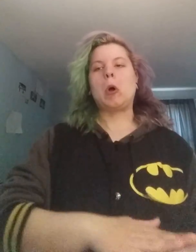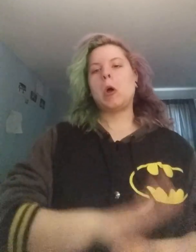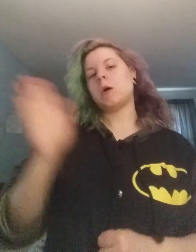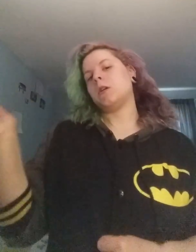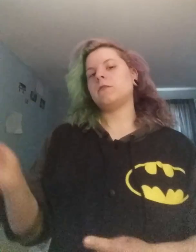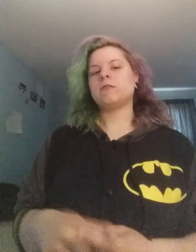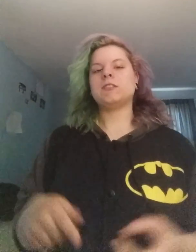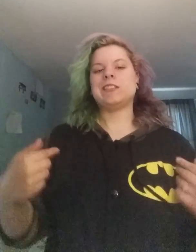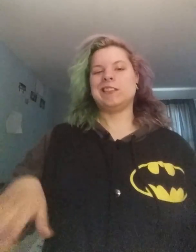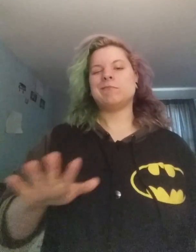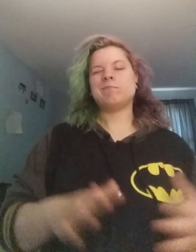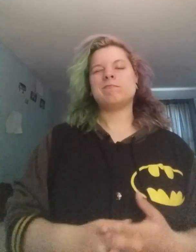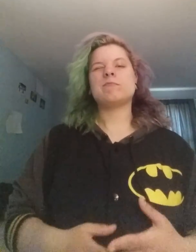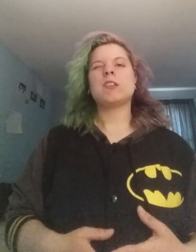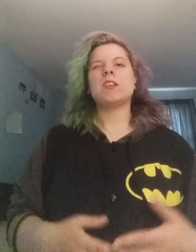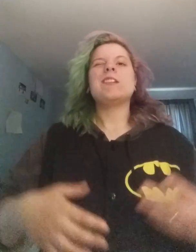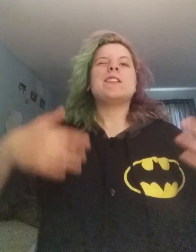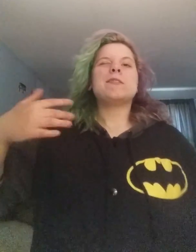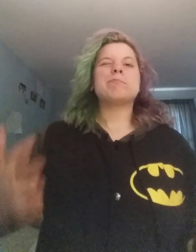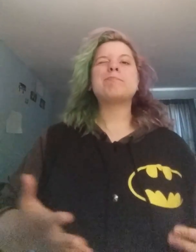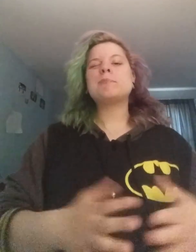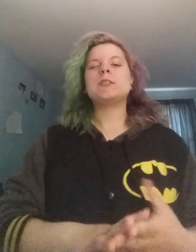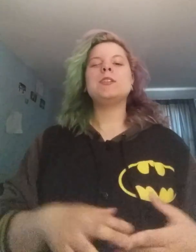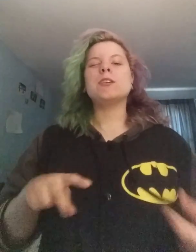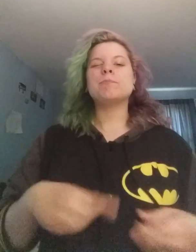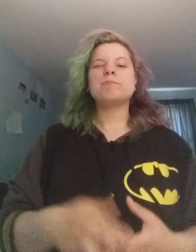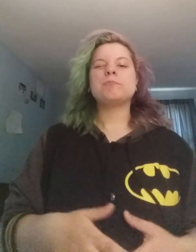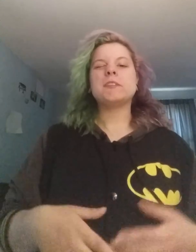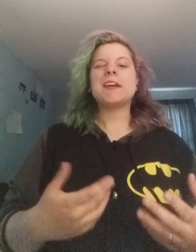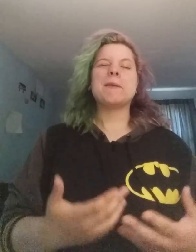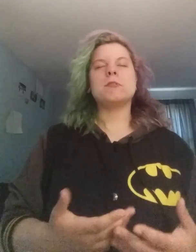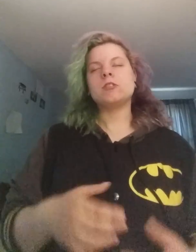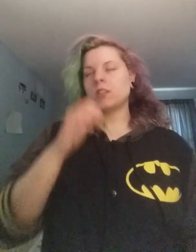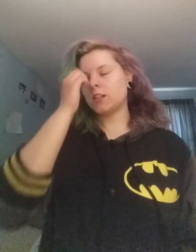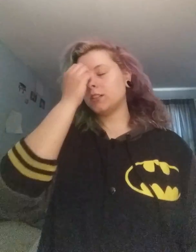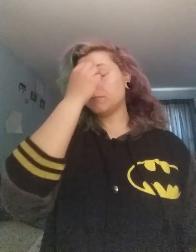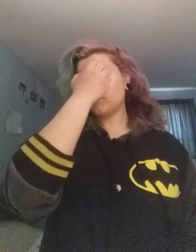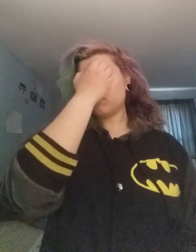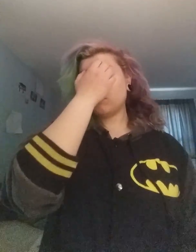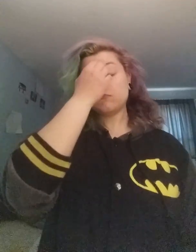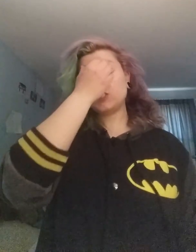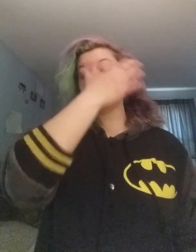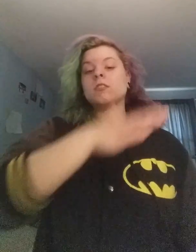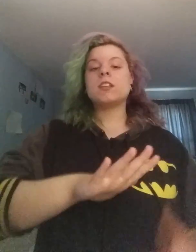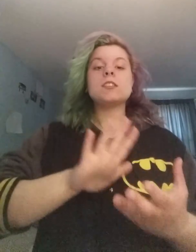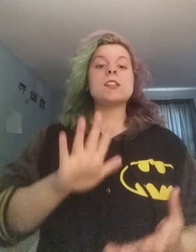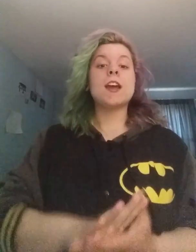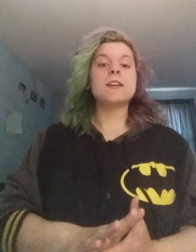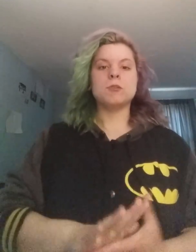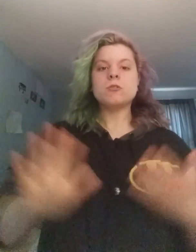off today but you know it happens um so yeah that's animals